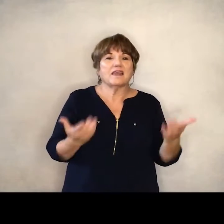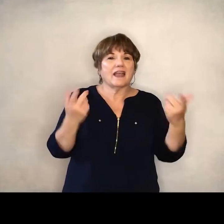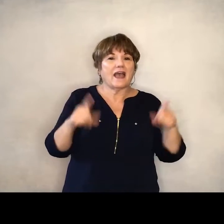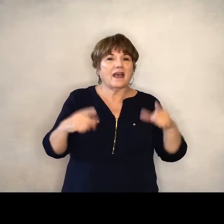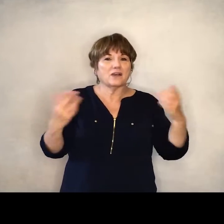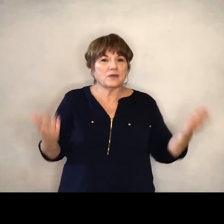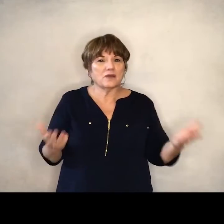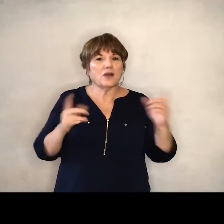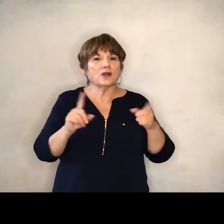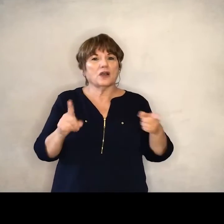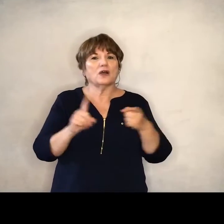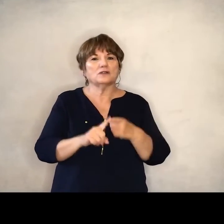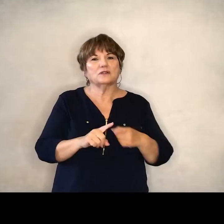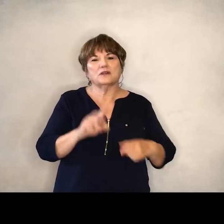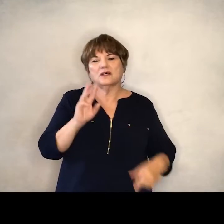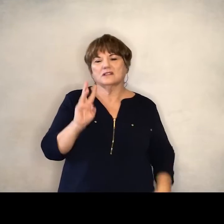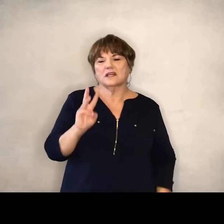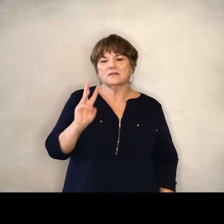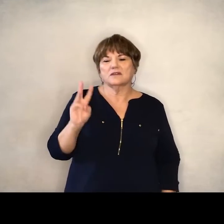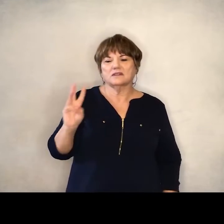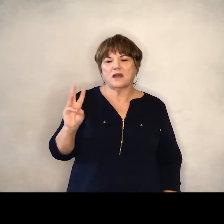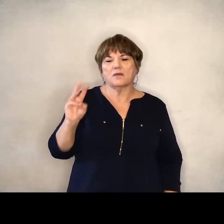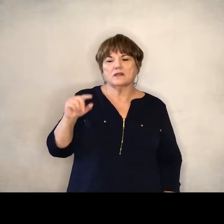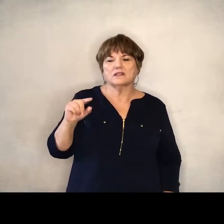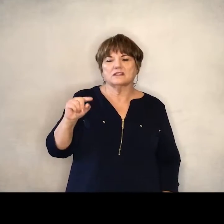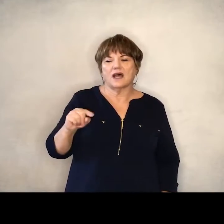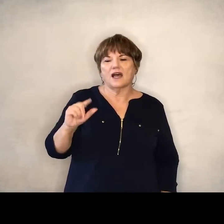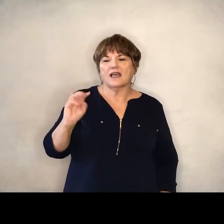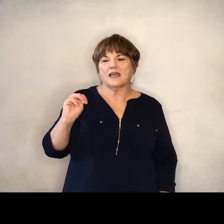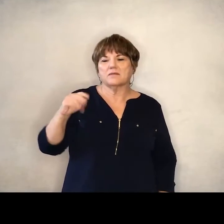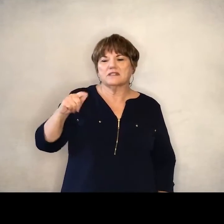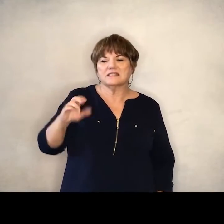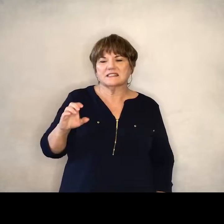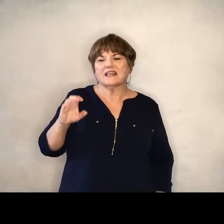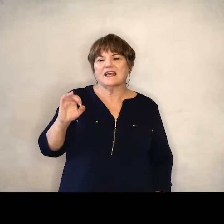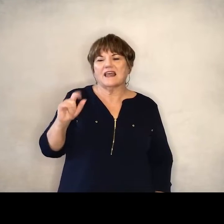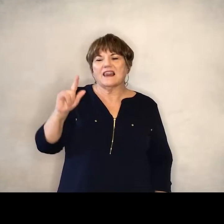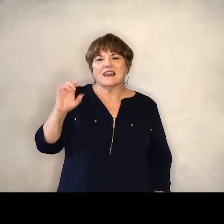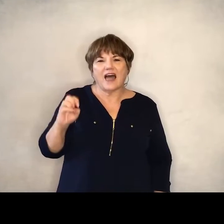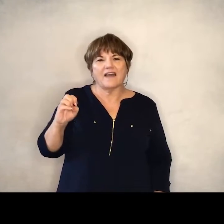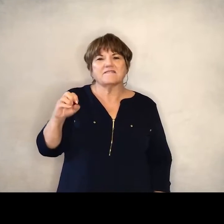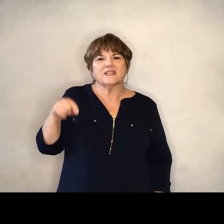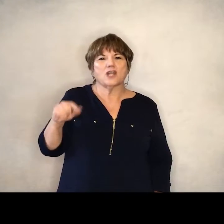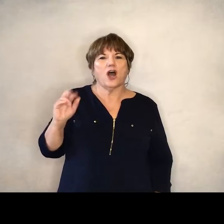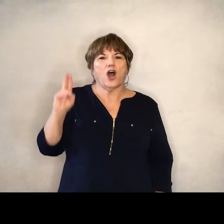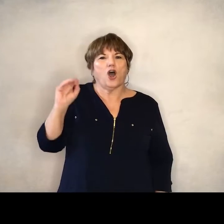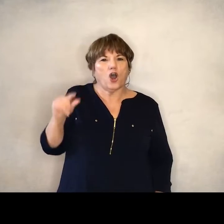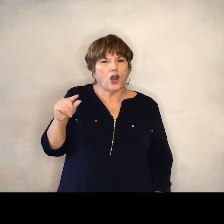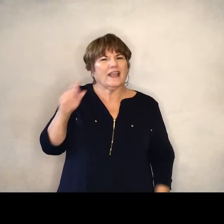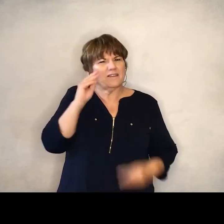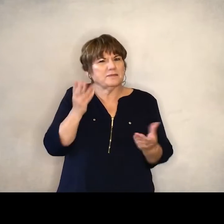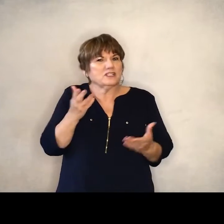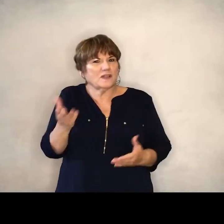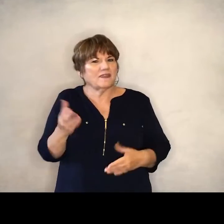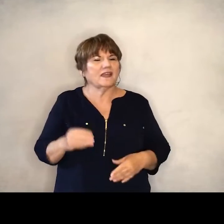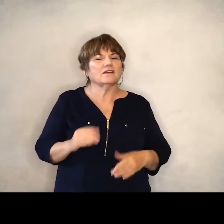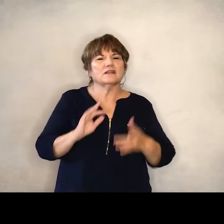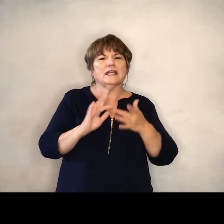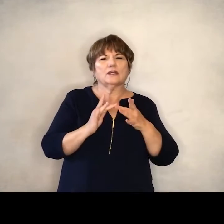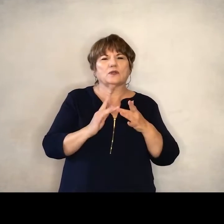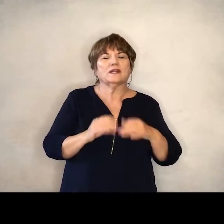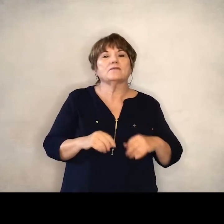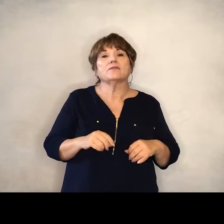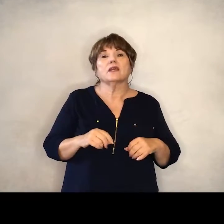our website, mpclife.org. You can find out all the information that you want. But here's a couple of important things that are coming